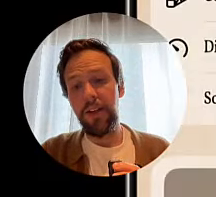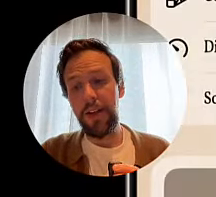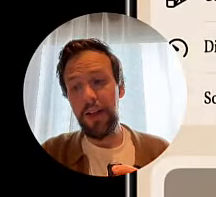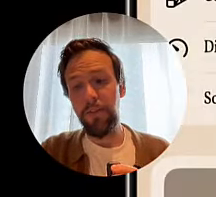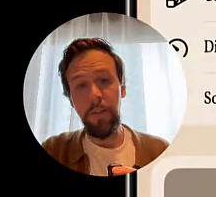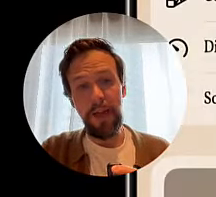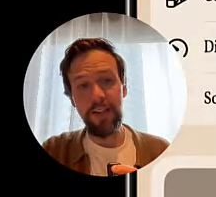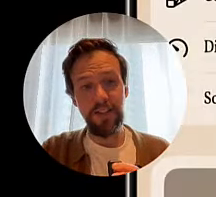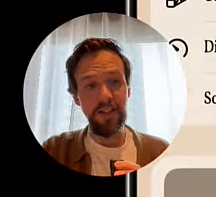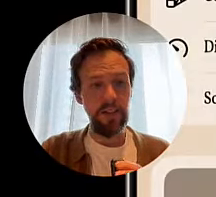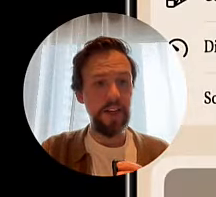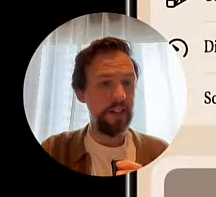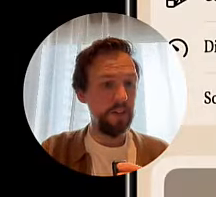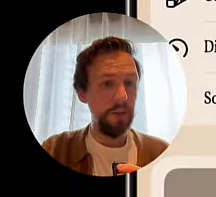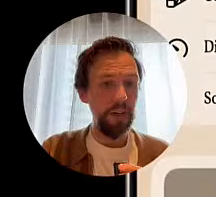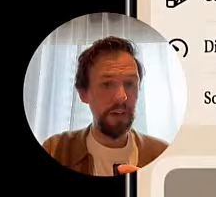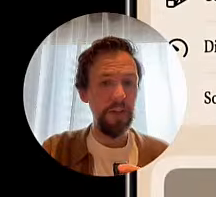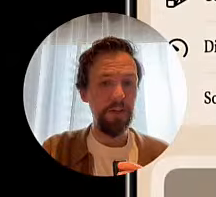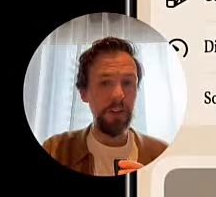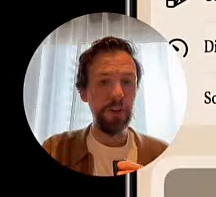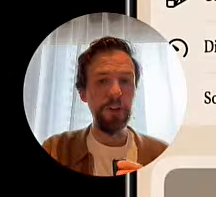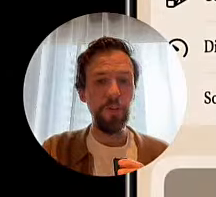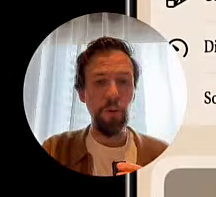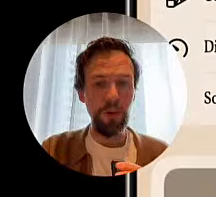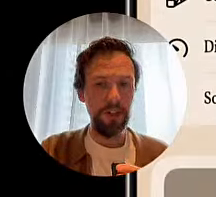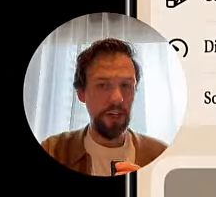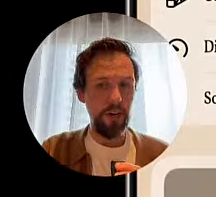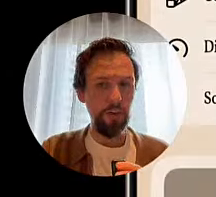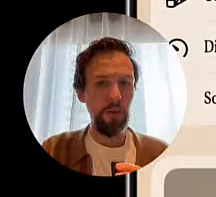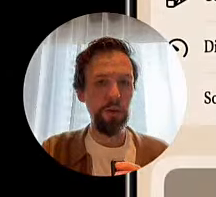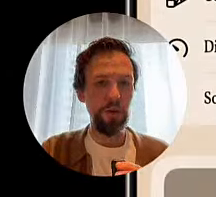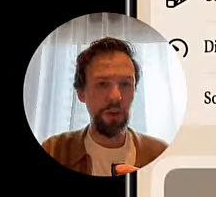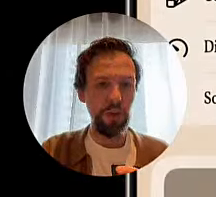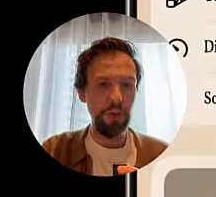And it makes accessibility